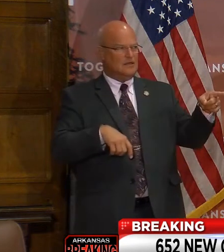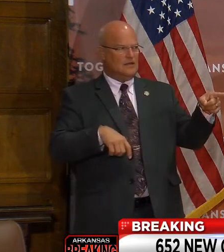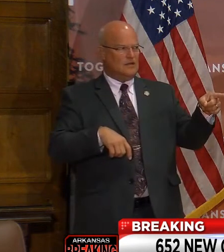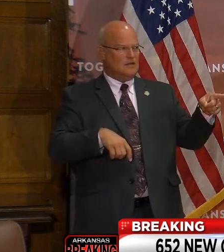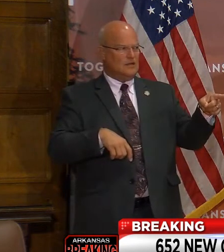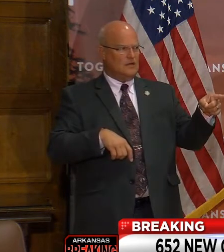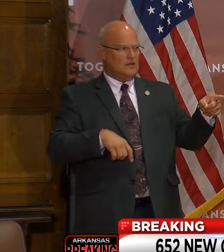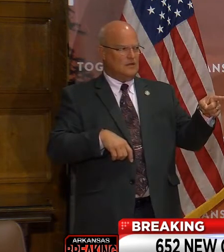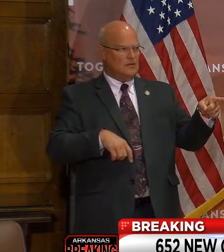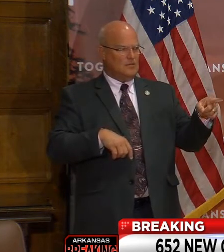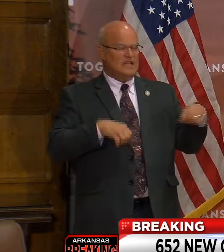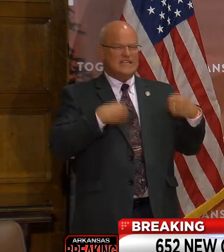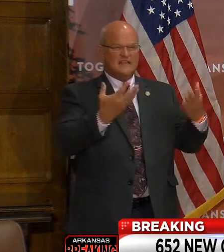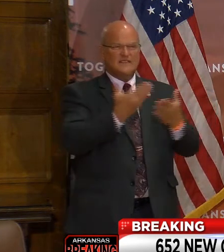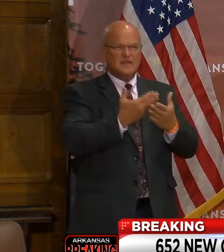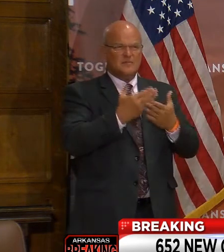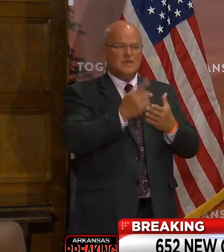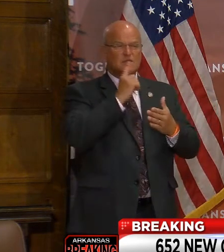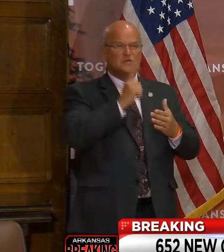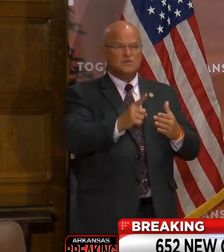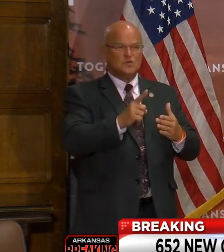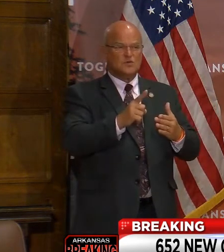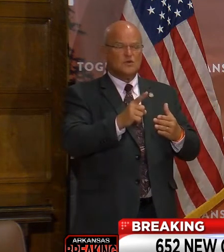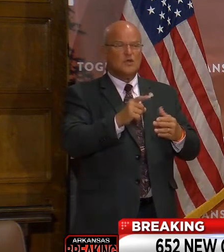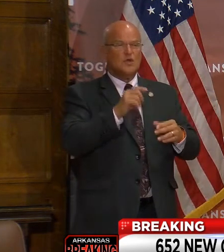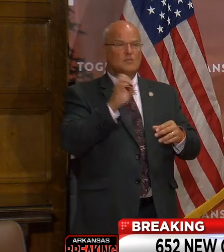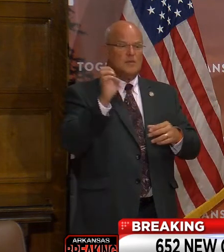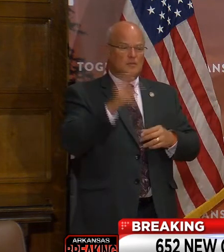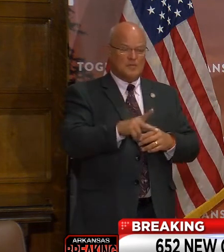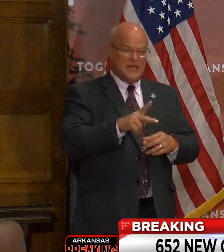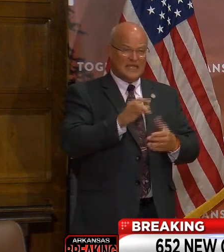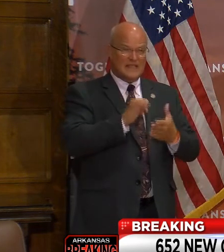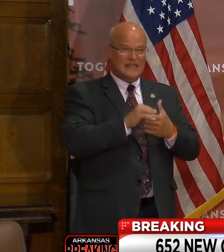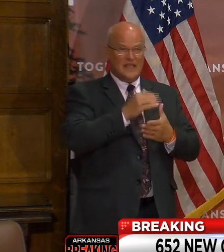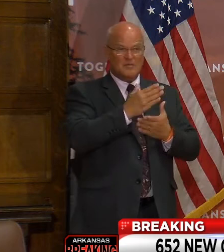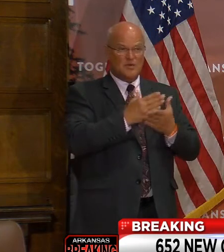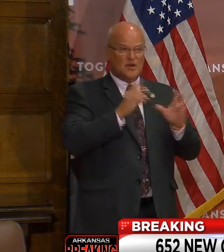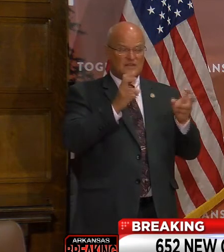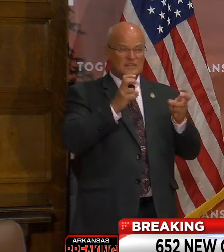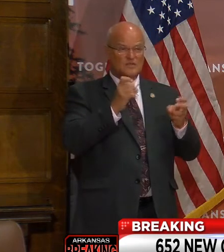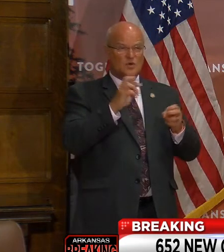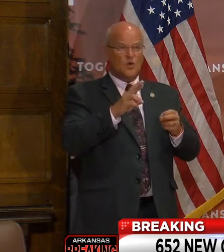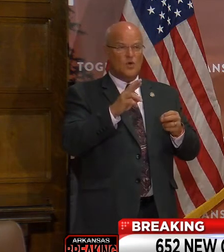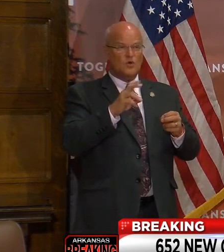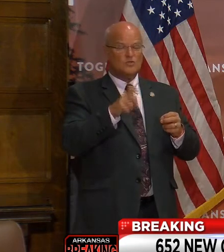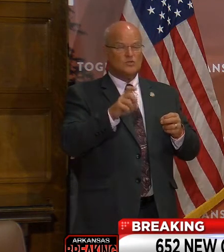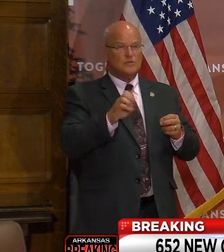giving the money to make sure the ballots get to people and get back, is that a partisan issue or should it be?